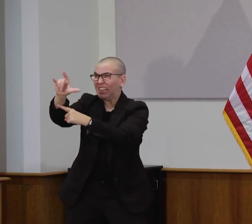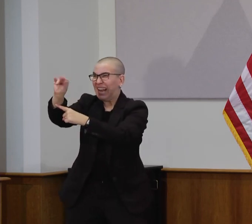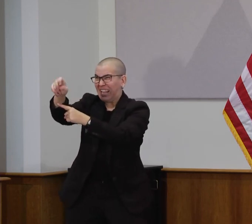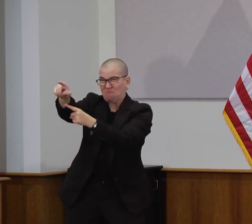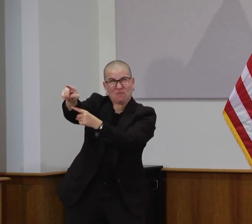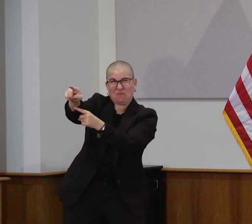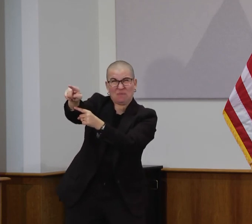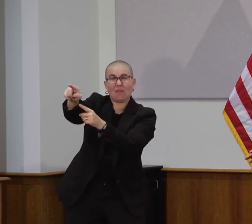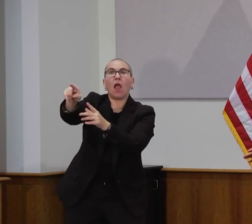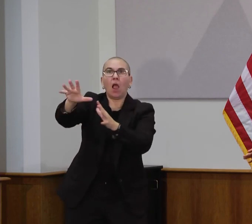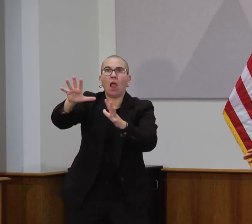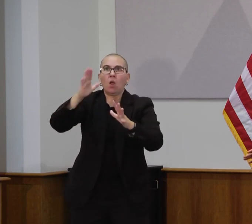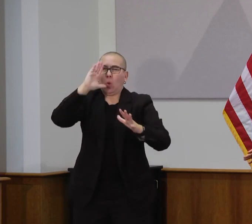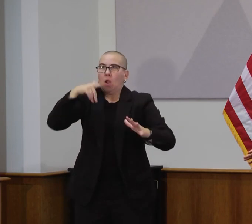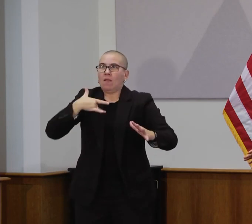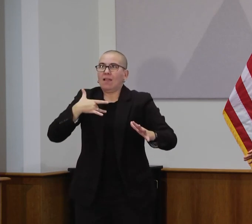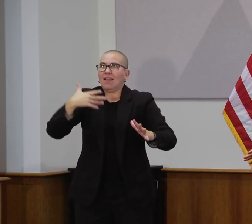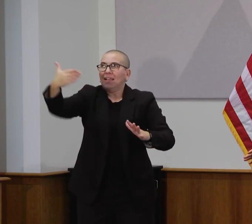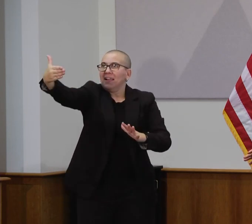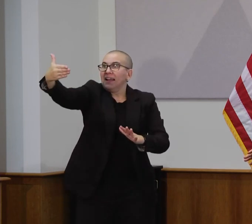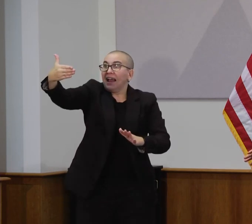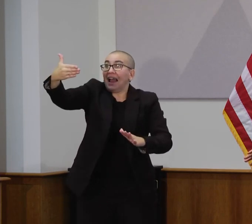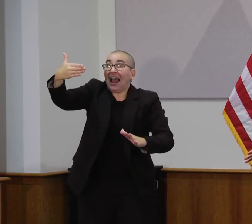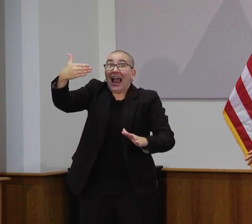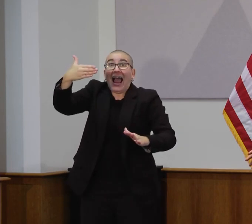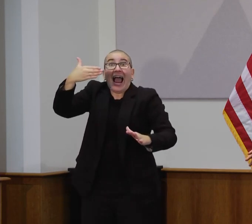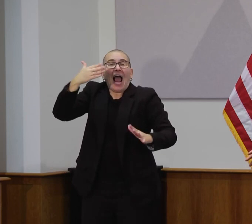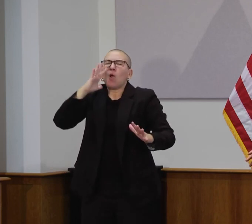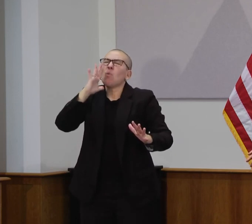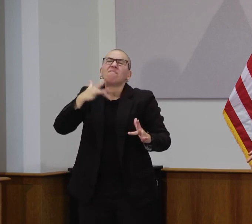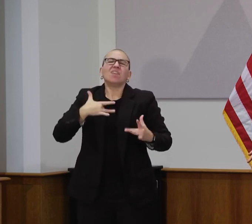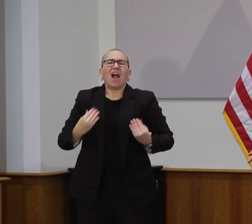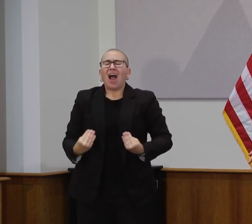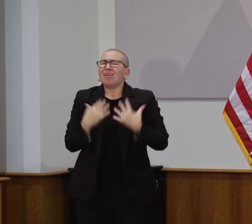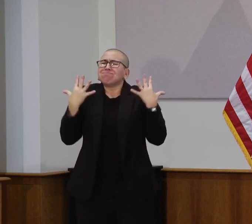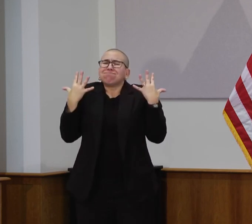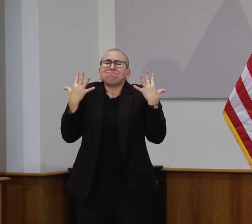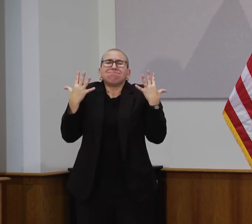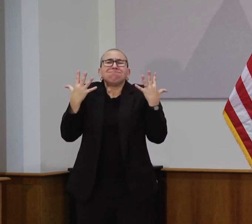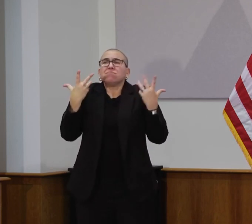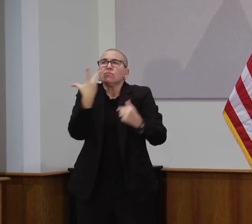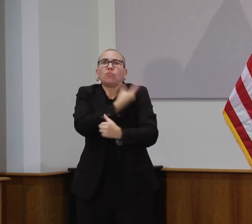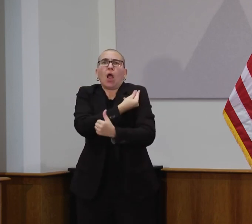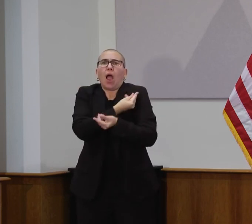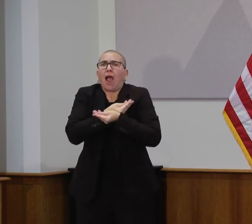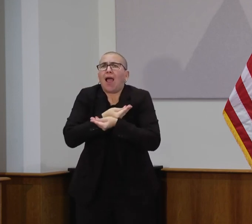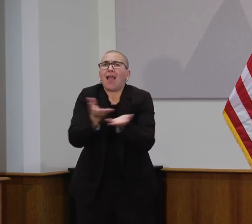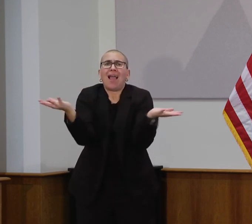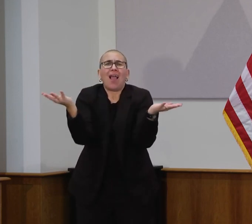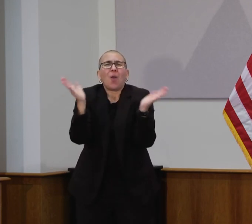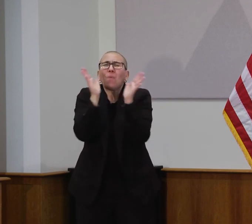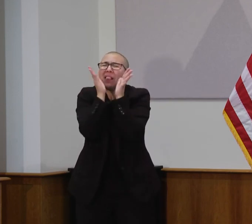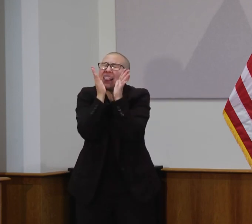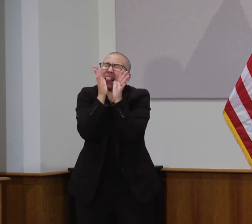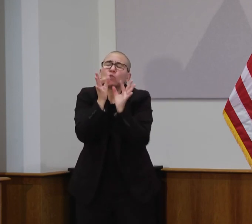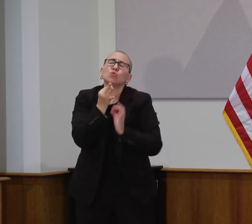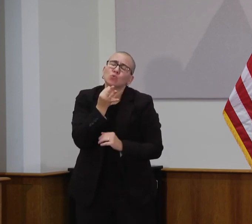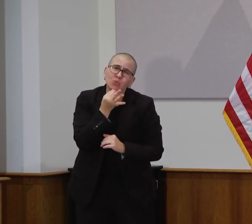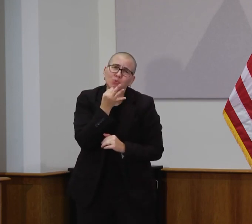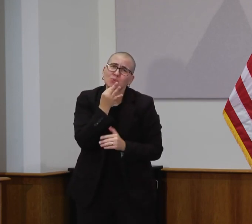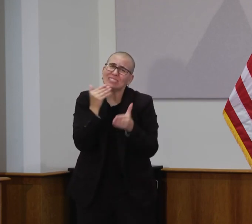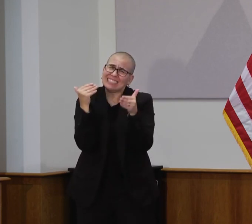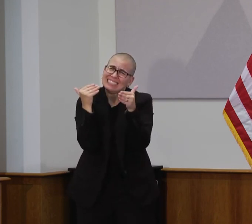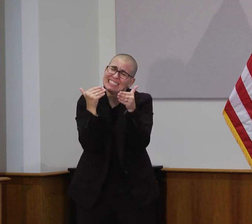We finally, for the first time, see a finish line. We finally see something that starts to look like that, and we've done the work necessary to protect